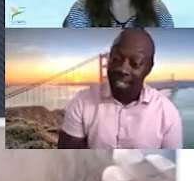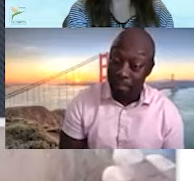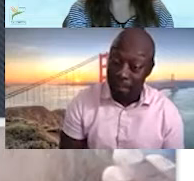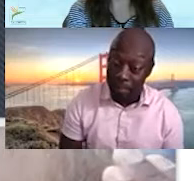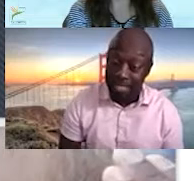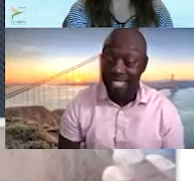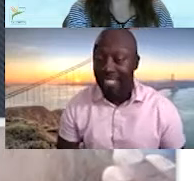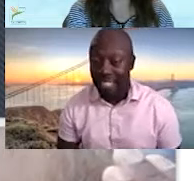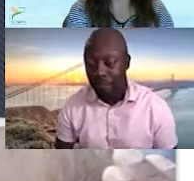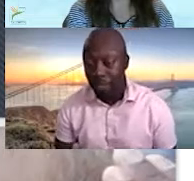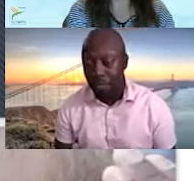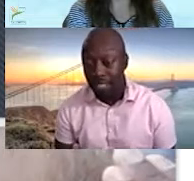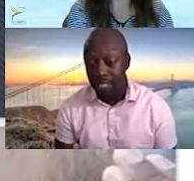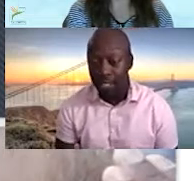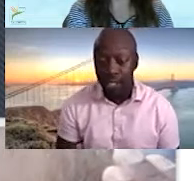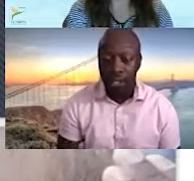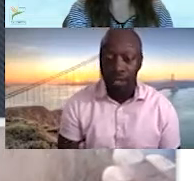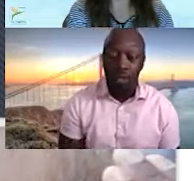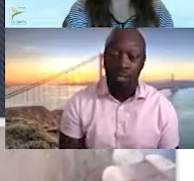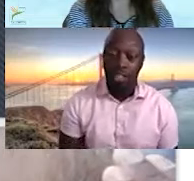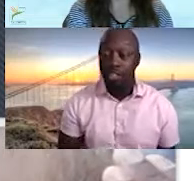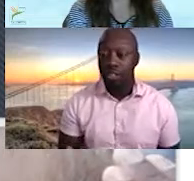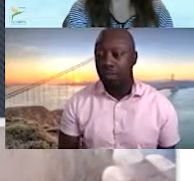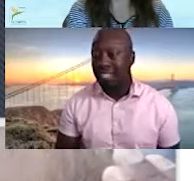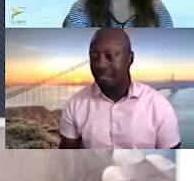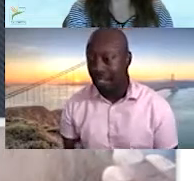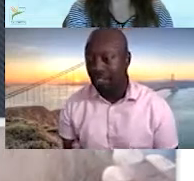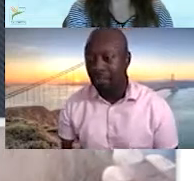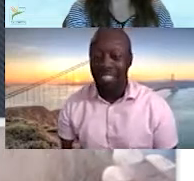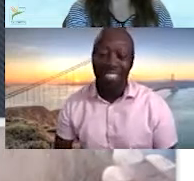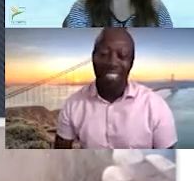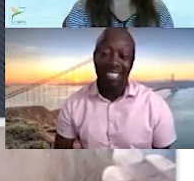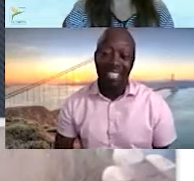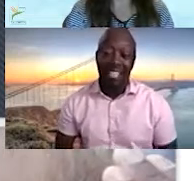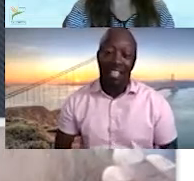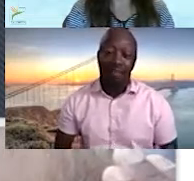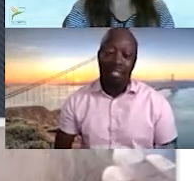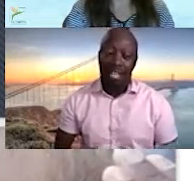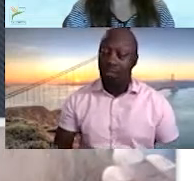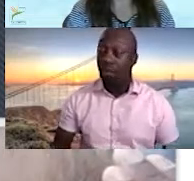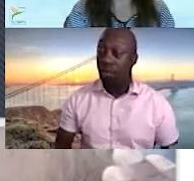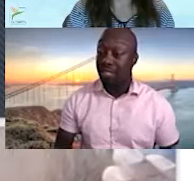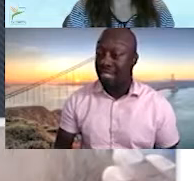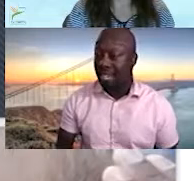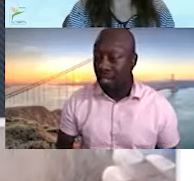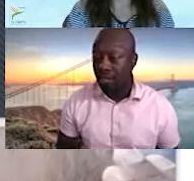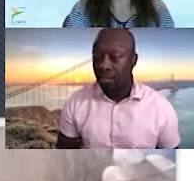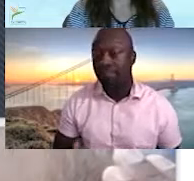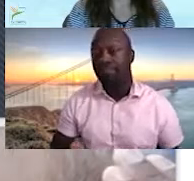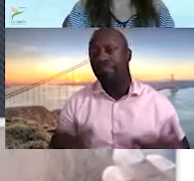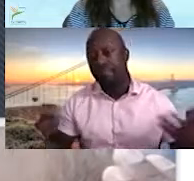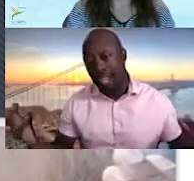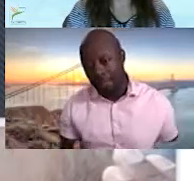hearing babies and not deaf babies or children with deaf adults, because if it's a household with sign